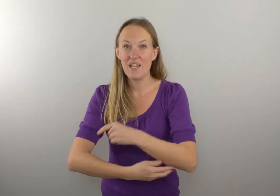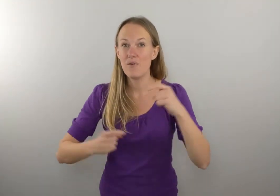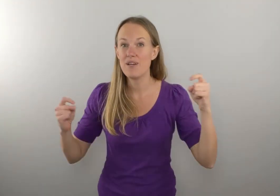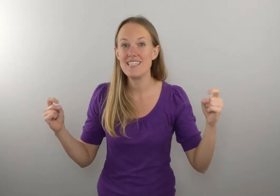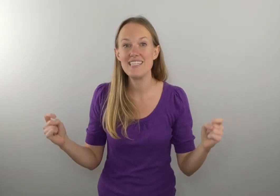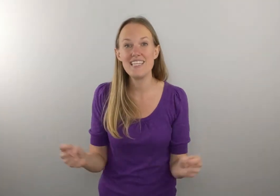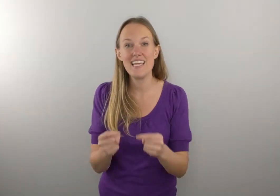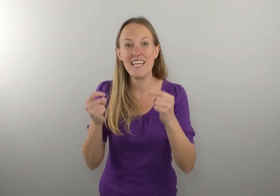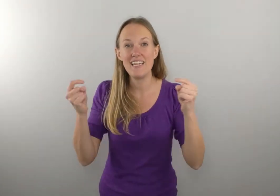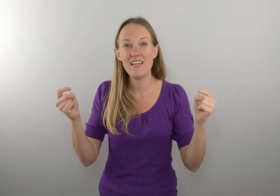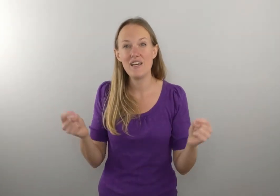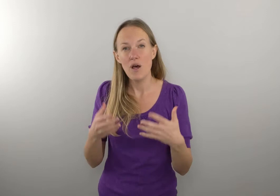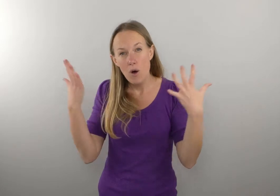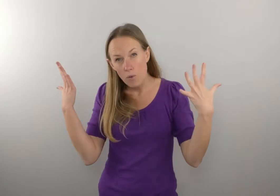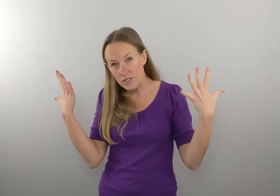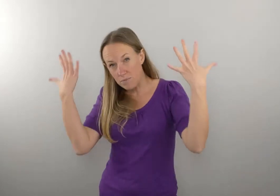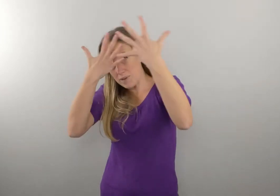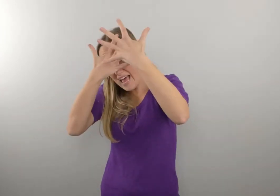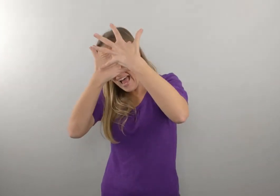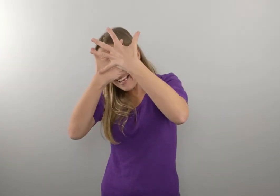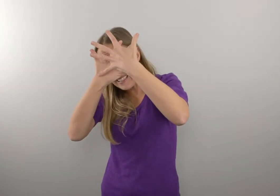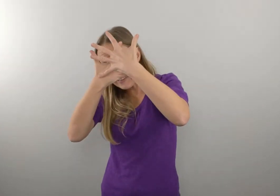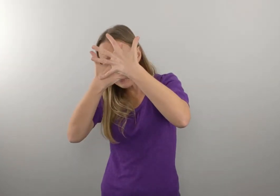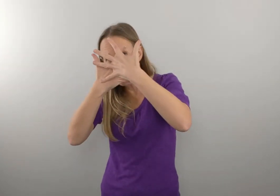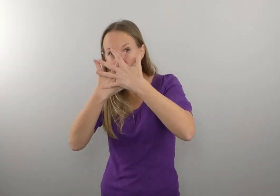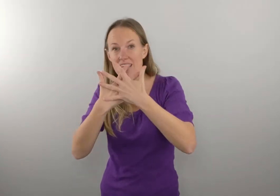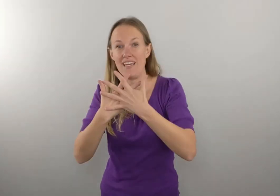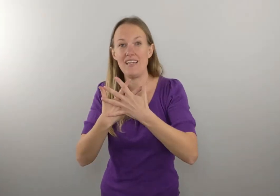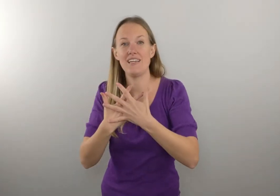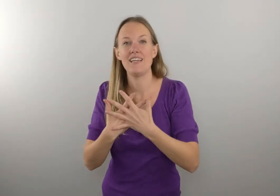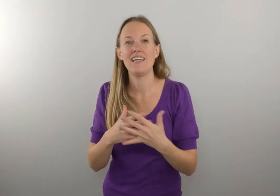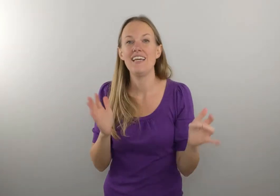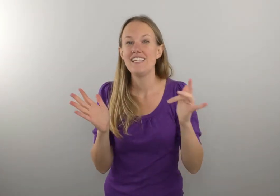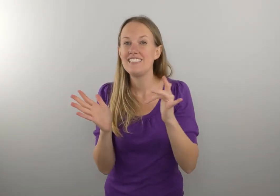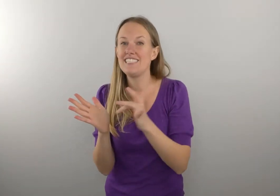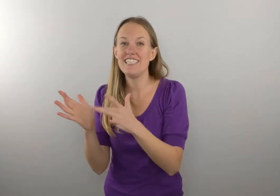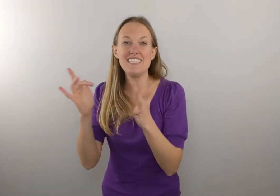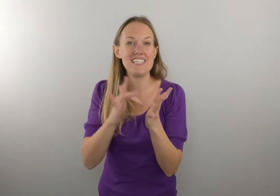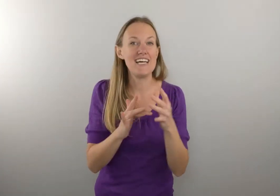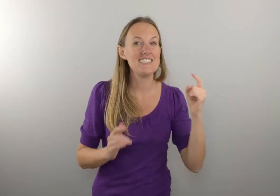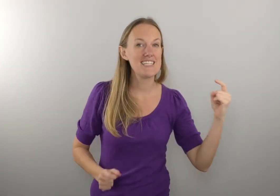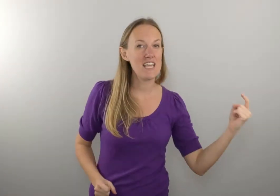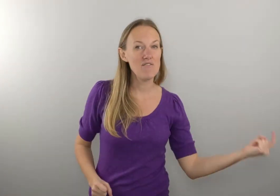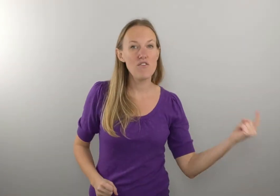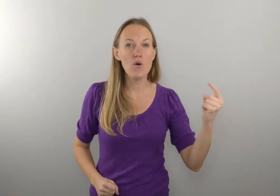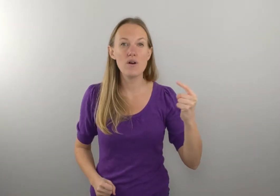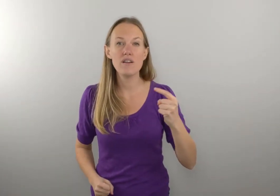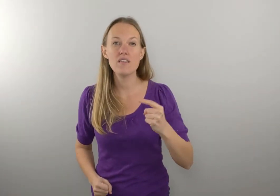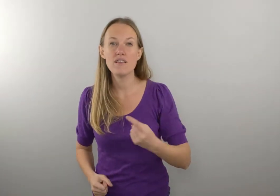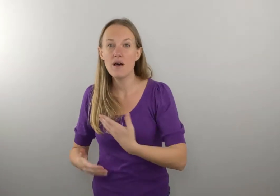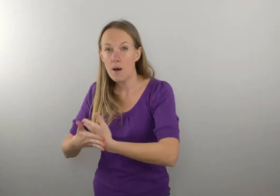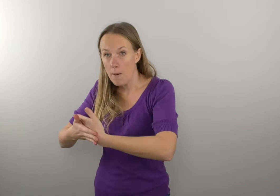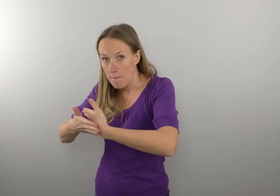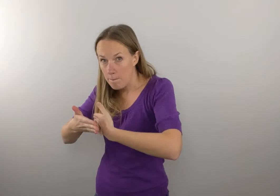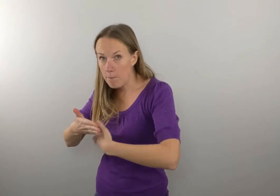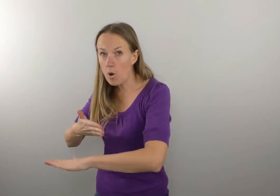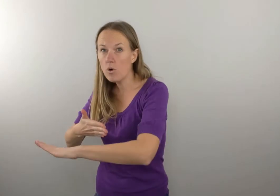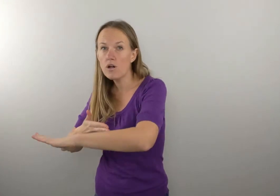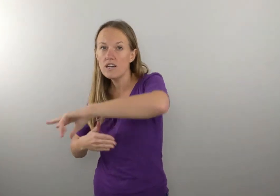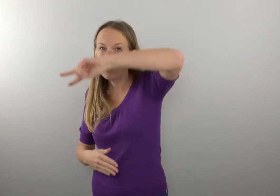when sin was black as could be, Jesus came forth, born